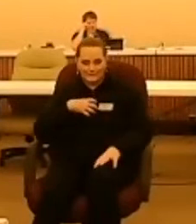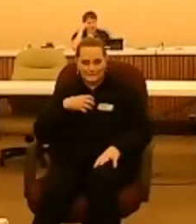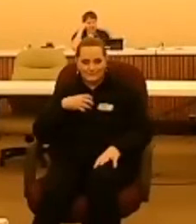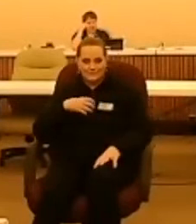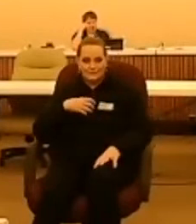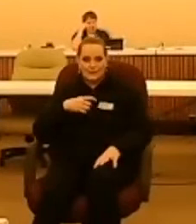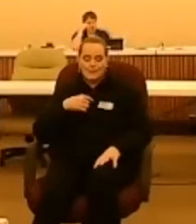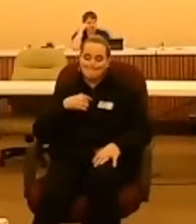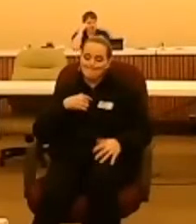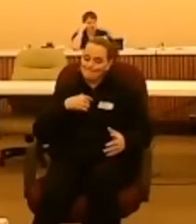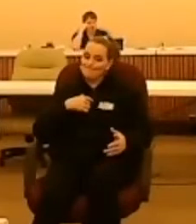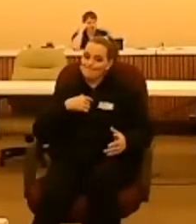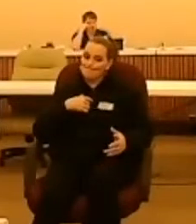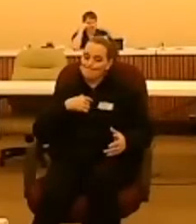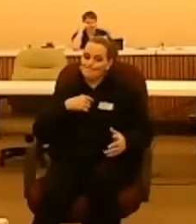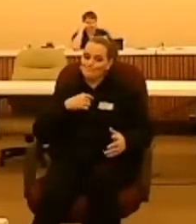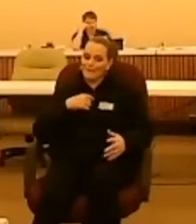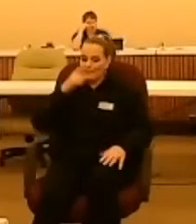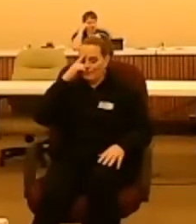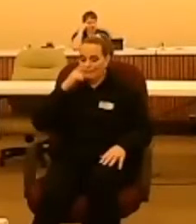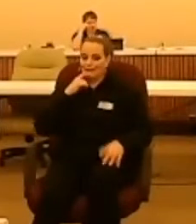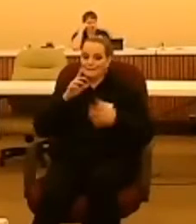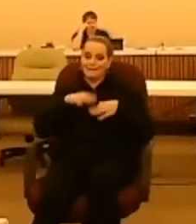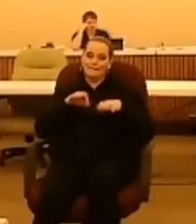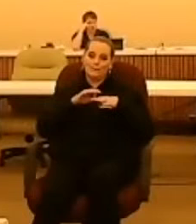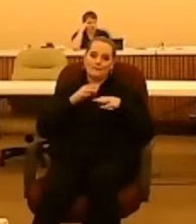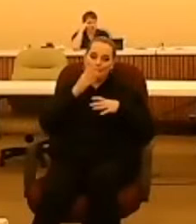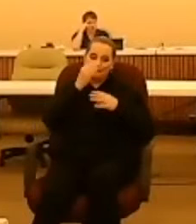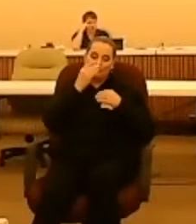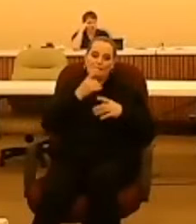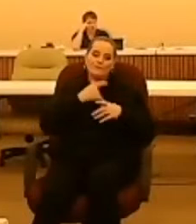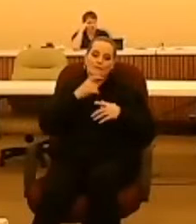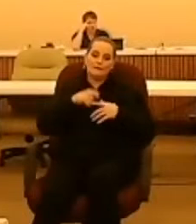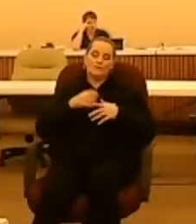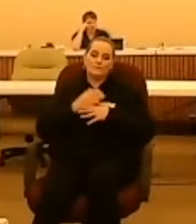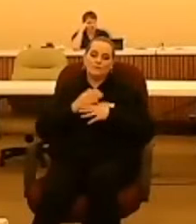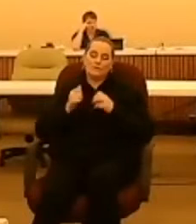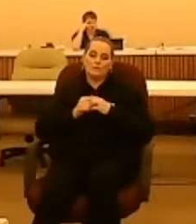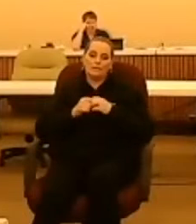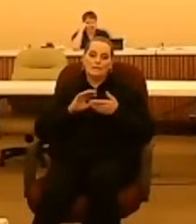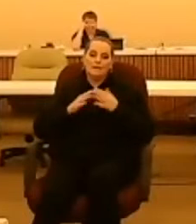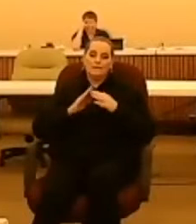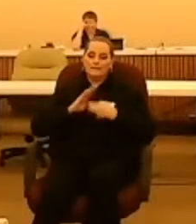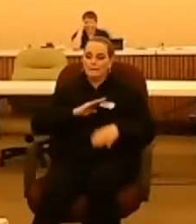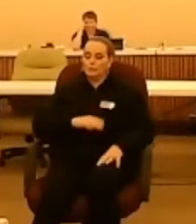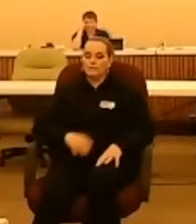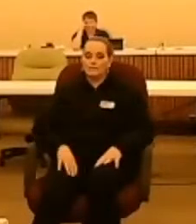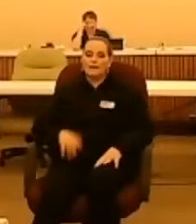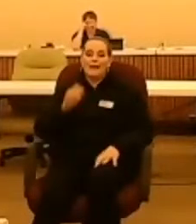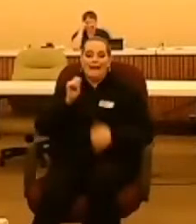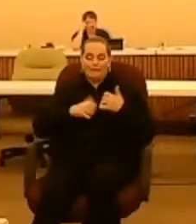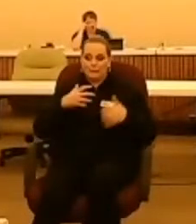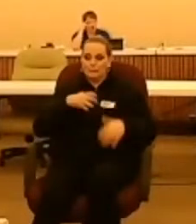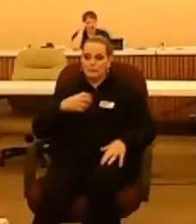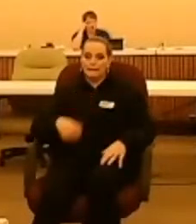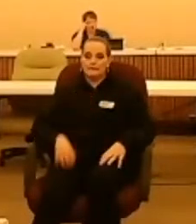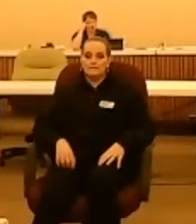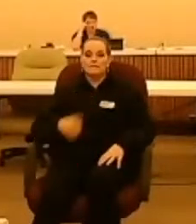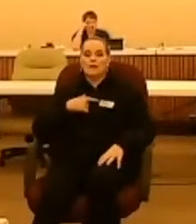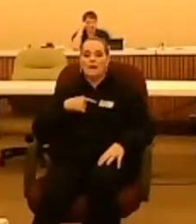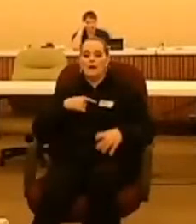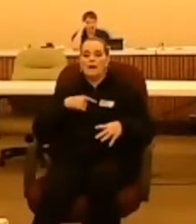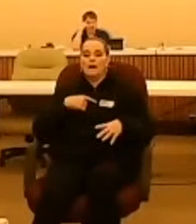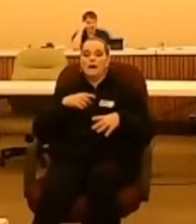do think that is information that needs to be shared with the town board. Put it this way, every complaint that's come in, I've shared it with the town